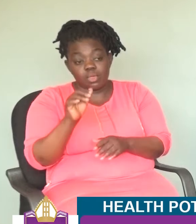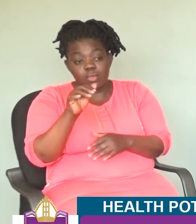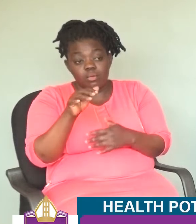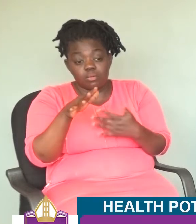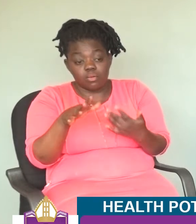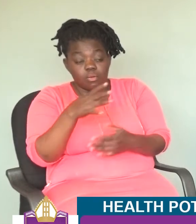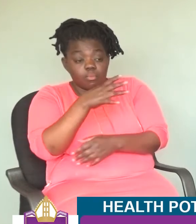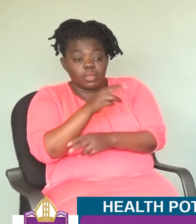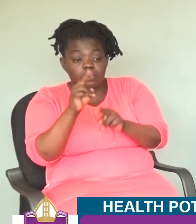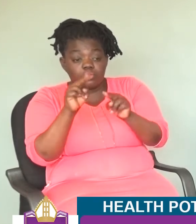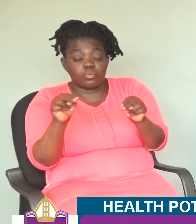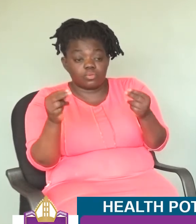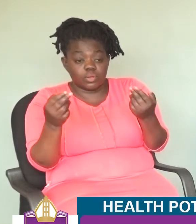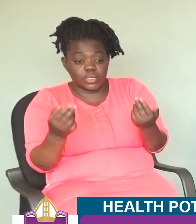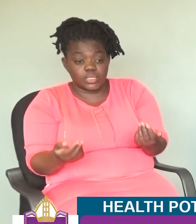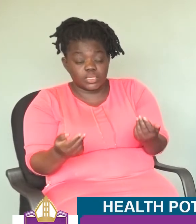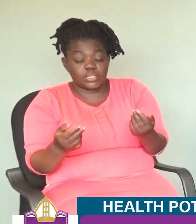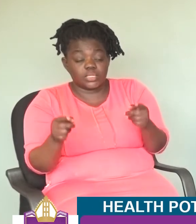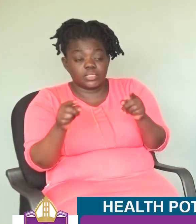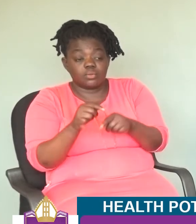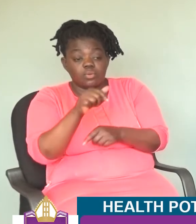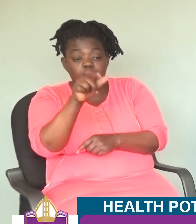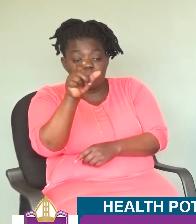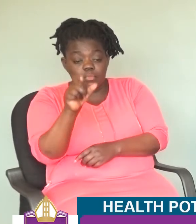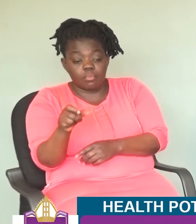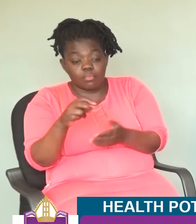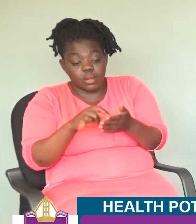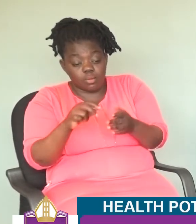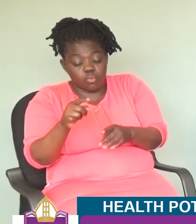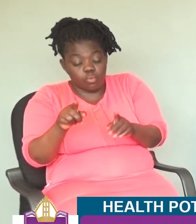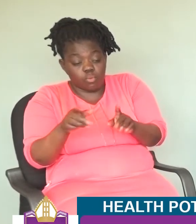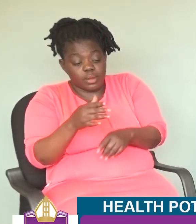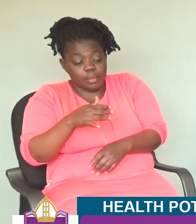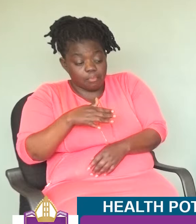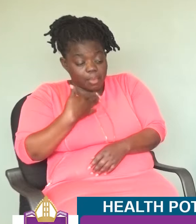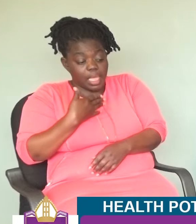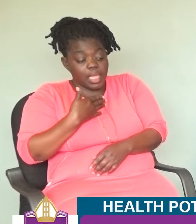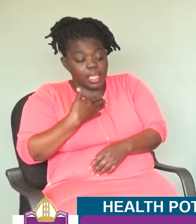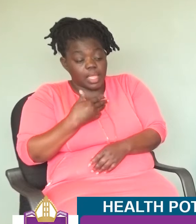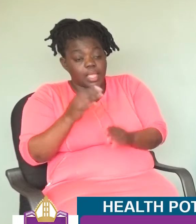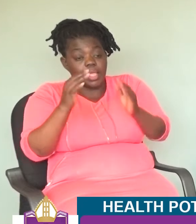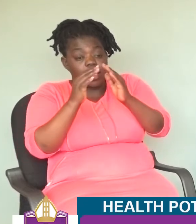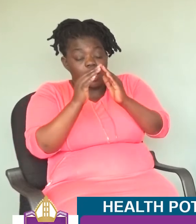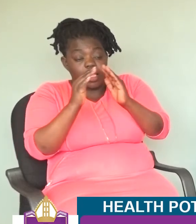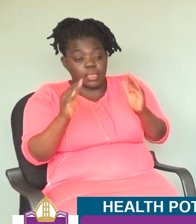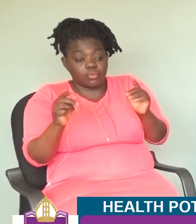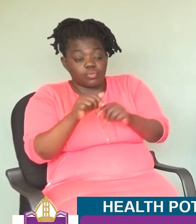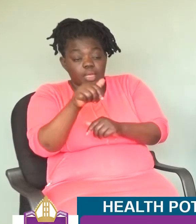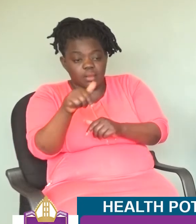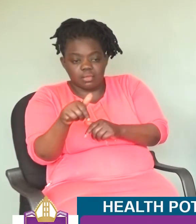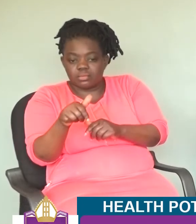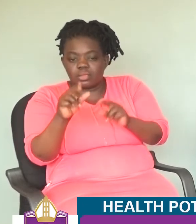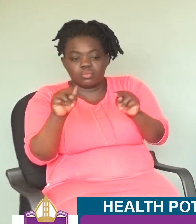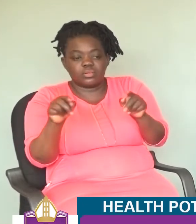not equal to the next person. So you want to mean that my pressure is not equal to that? It's not the same like mine. And it's not the same